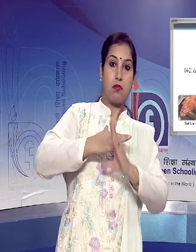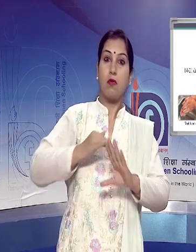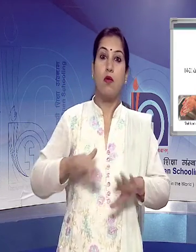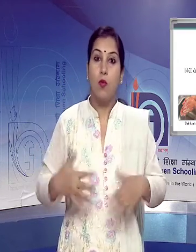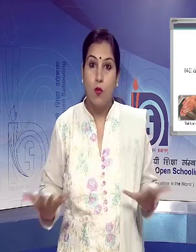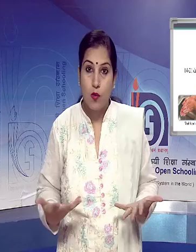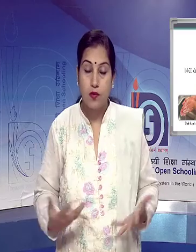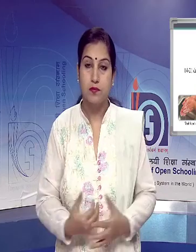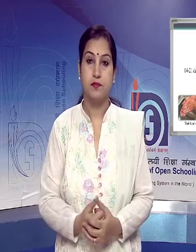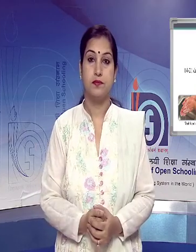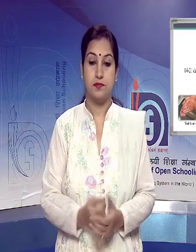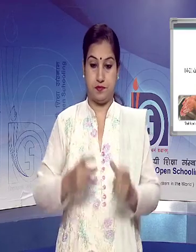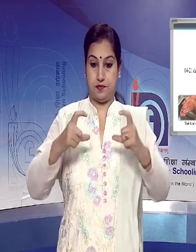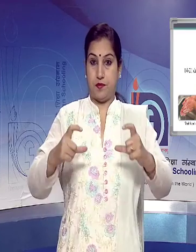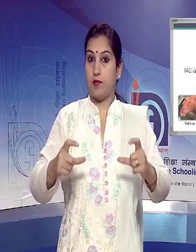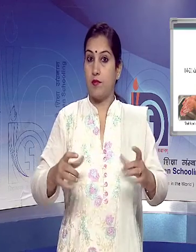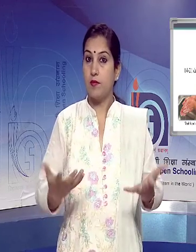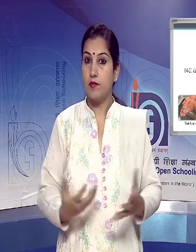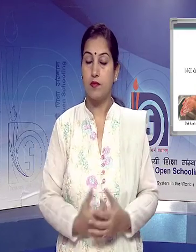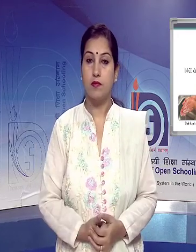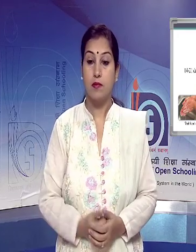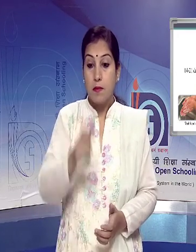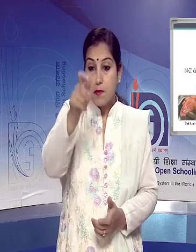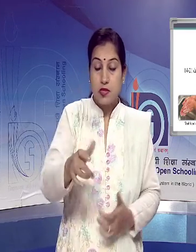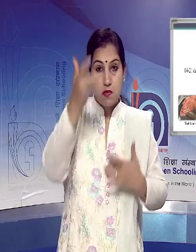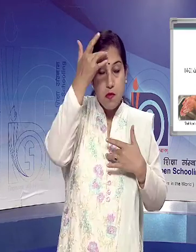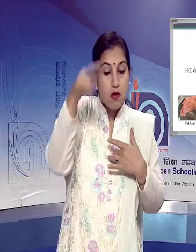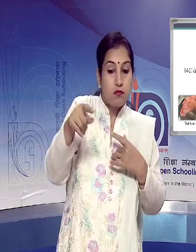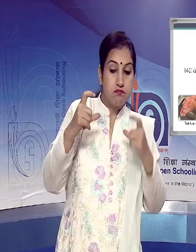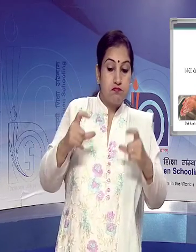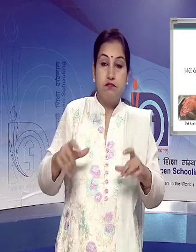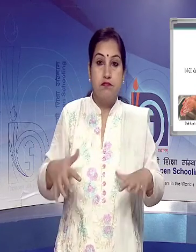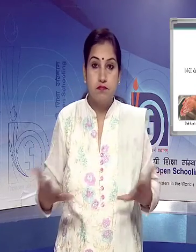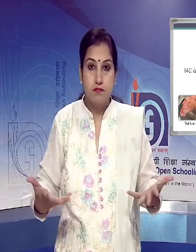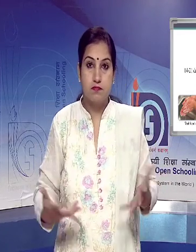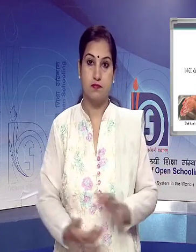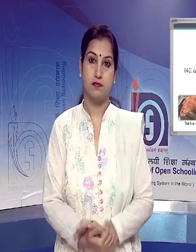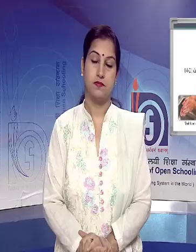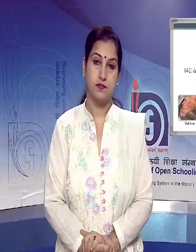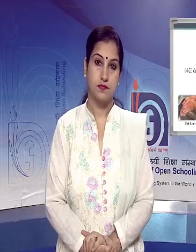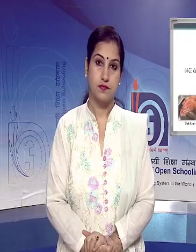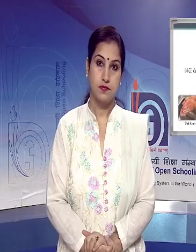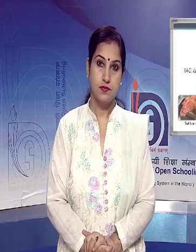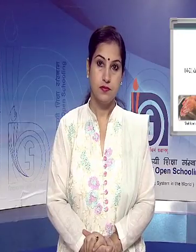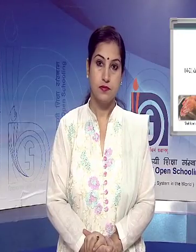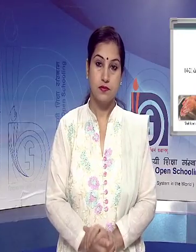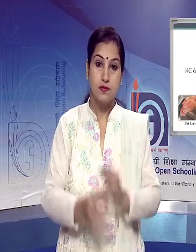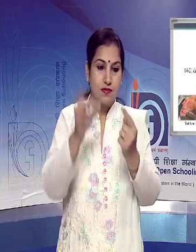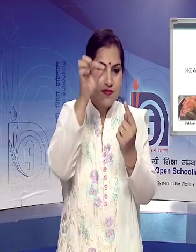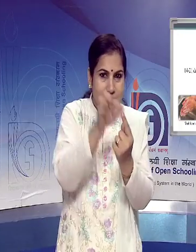and management of the patient are: the blood culture and other tests should